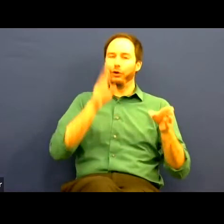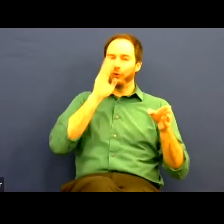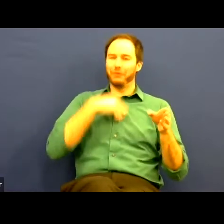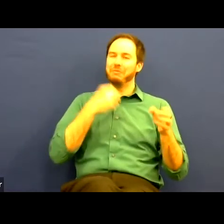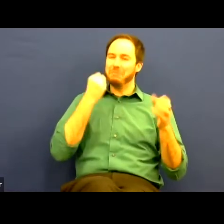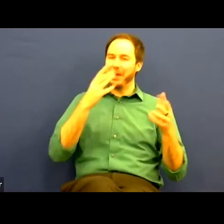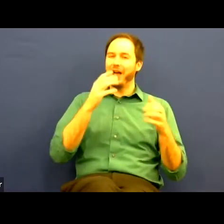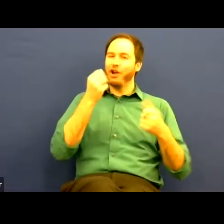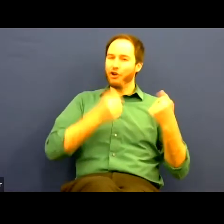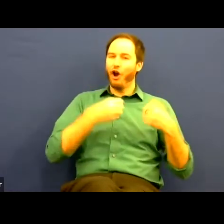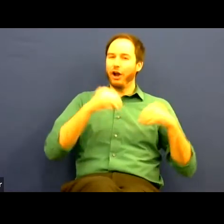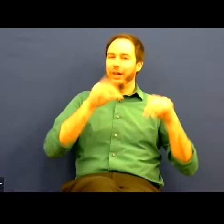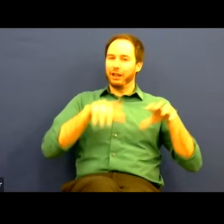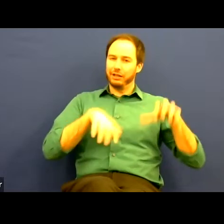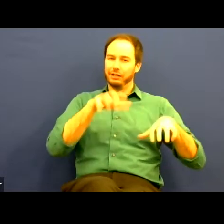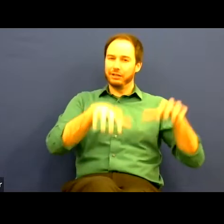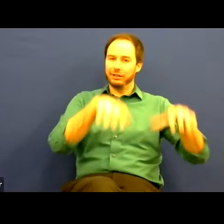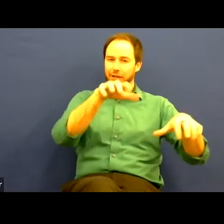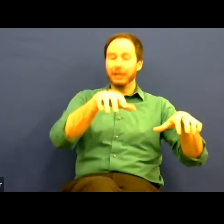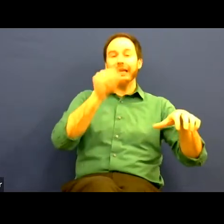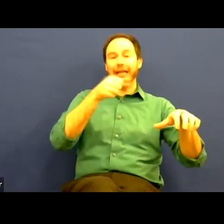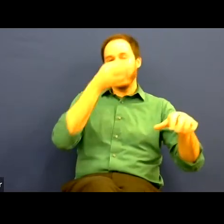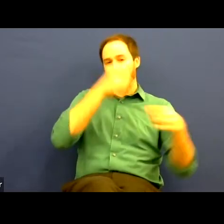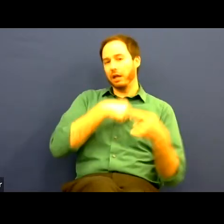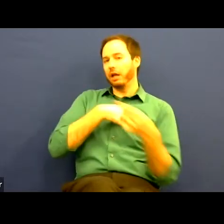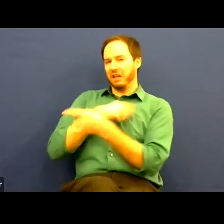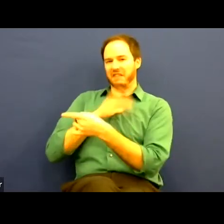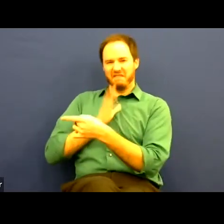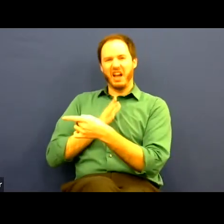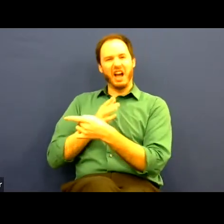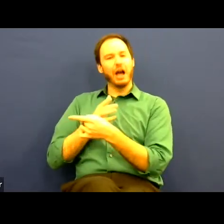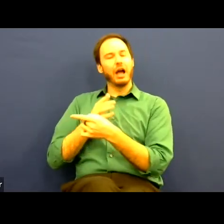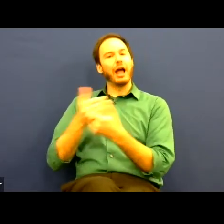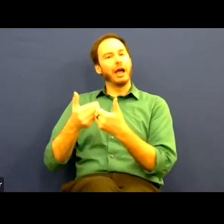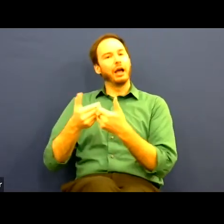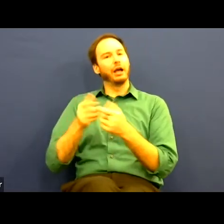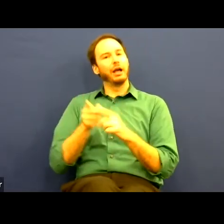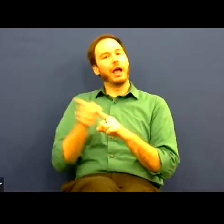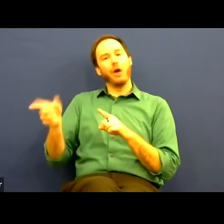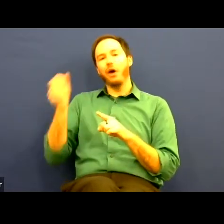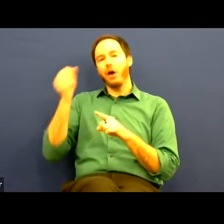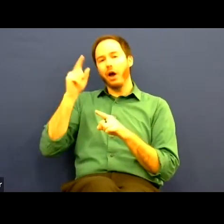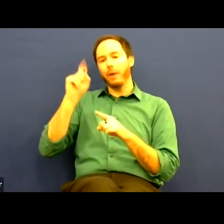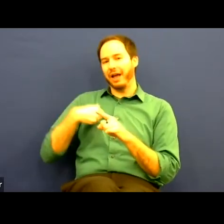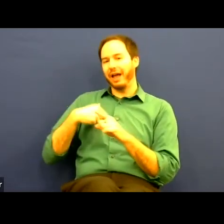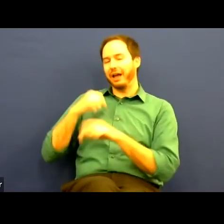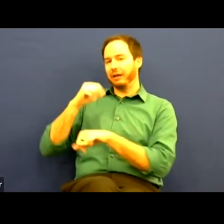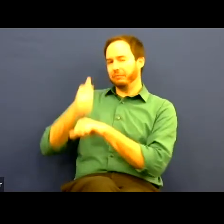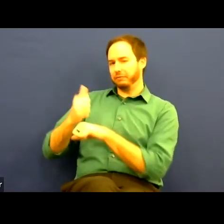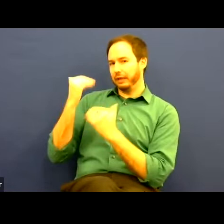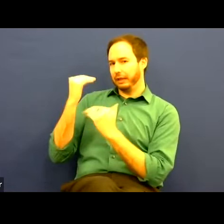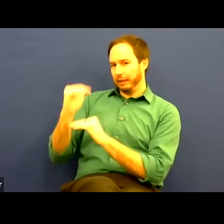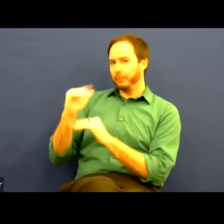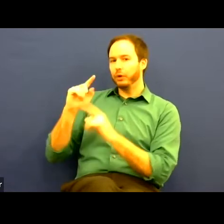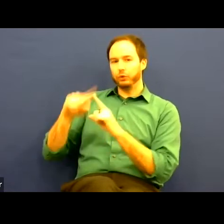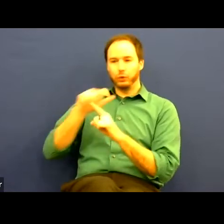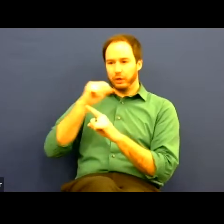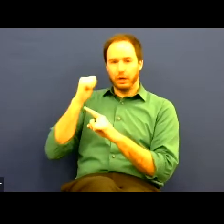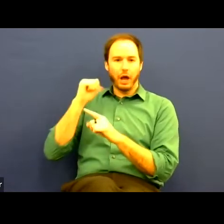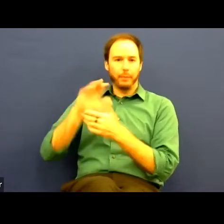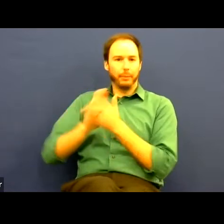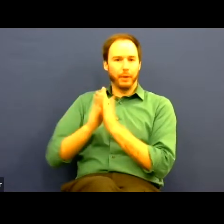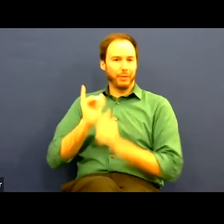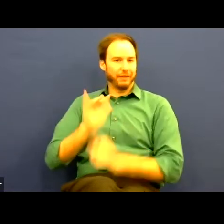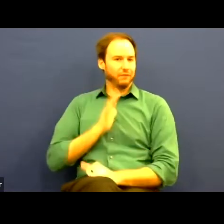row, as long as there are conditions placed that limit the potential impact. Right. So